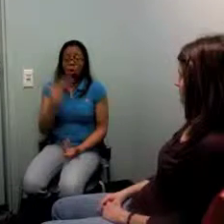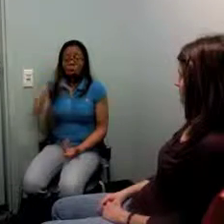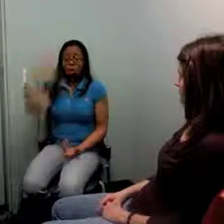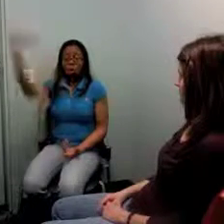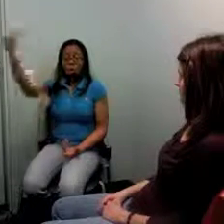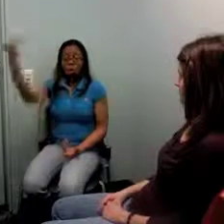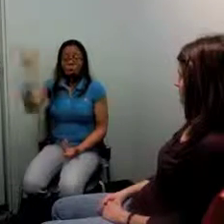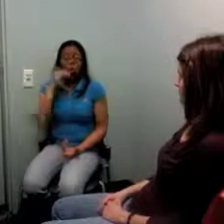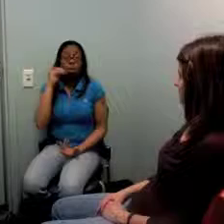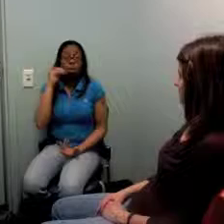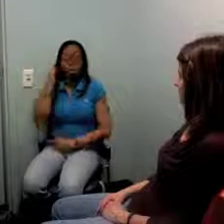traffic.